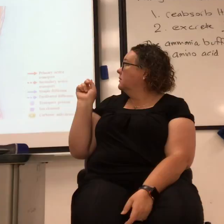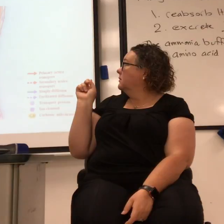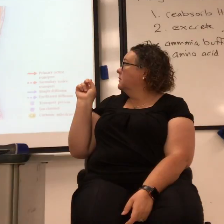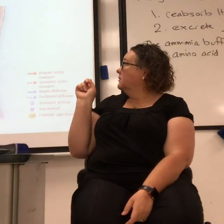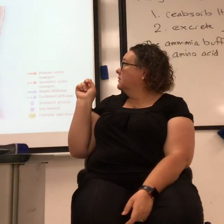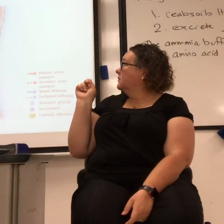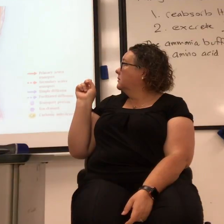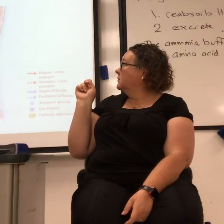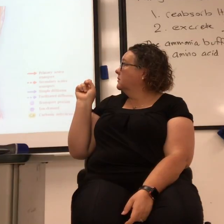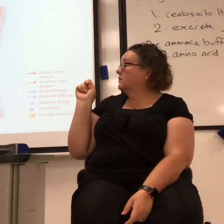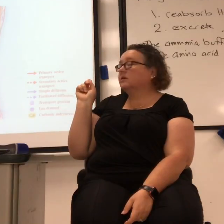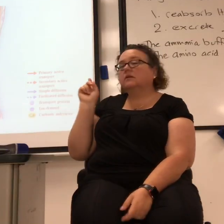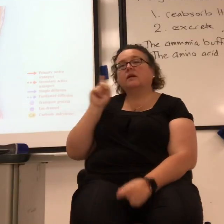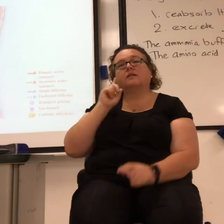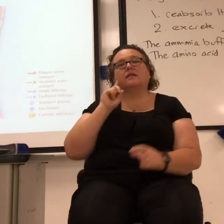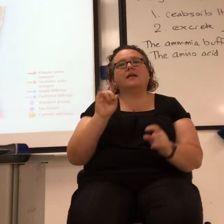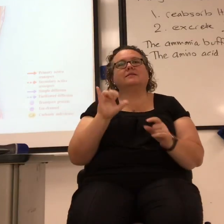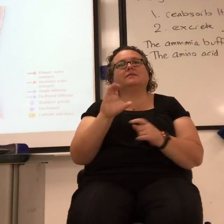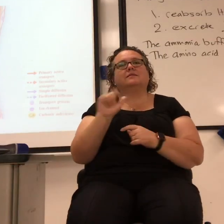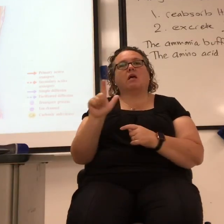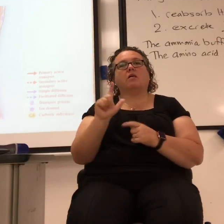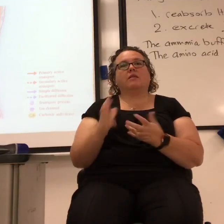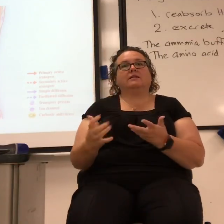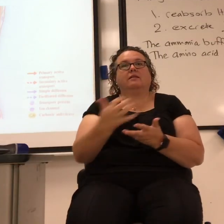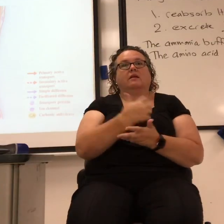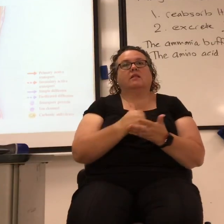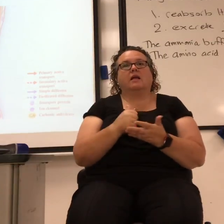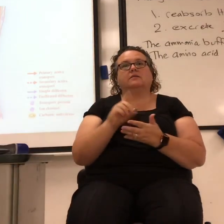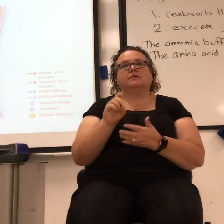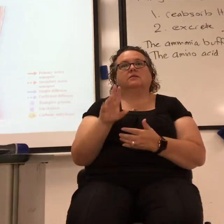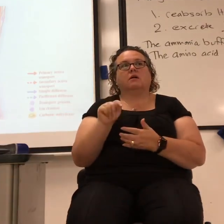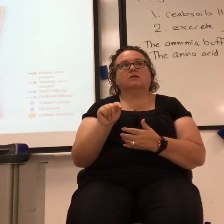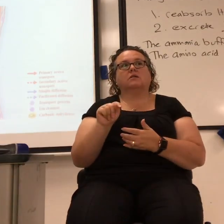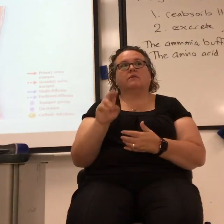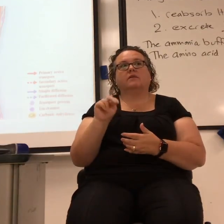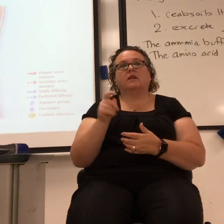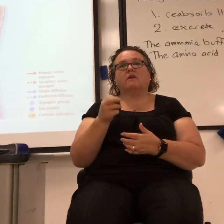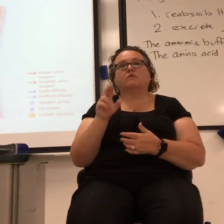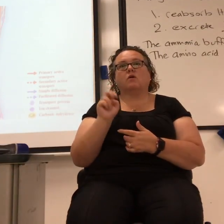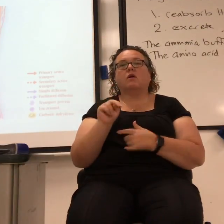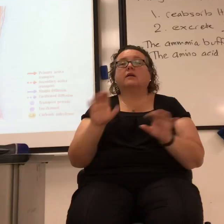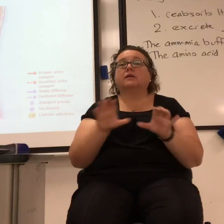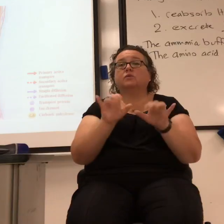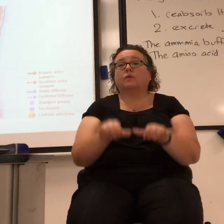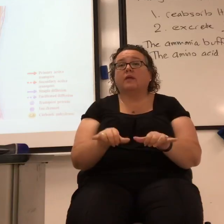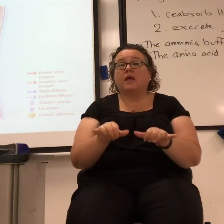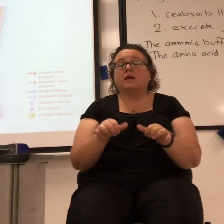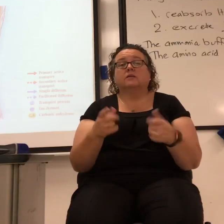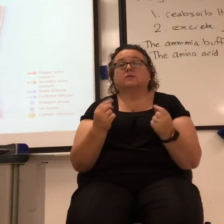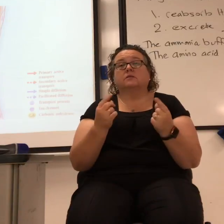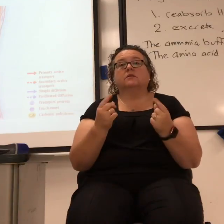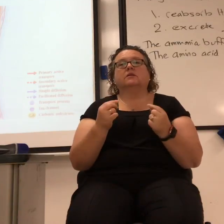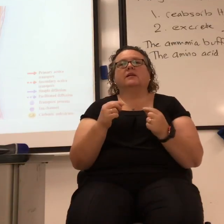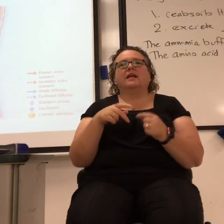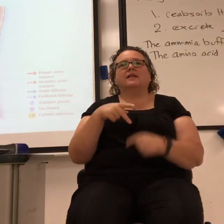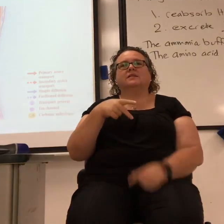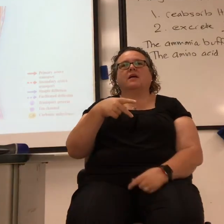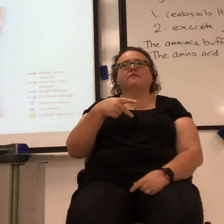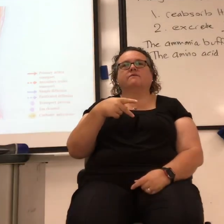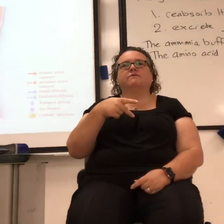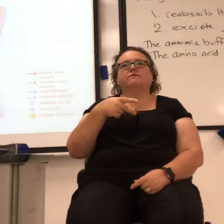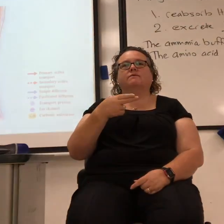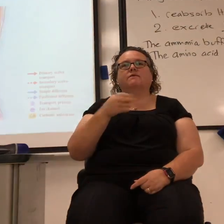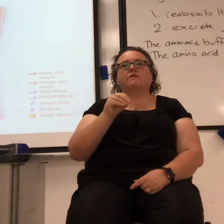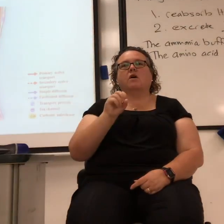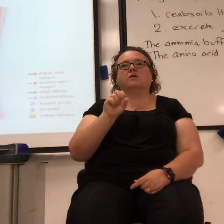cell found in the collecting duct part of the nephron. It can do this. Well, it's the phosphate buffer system.